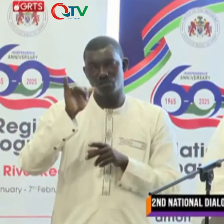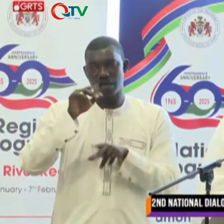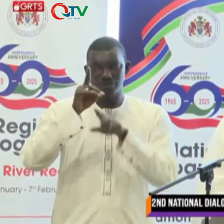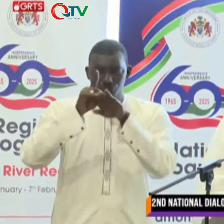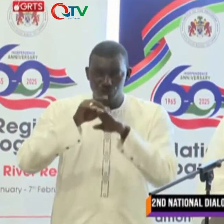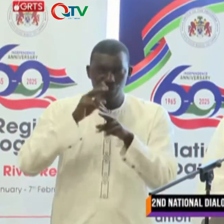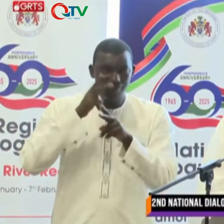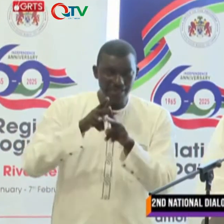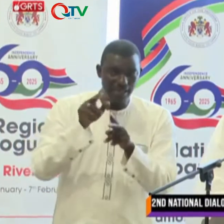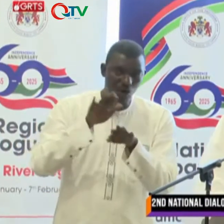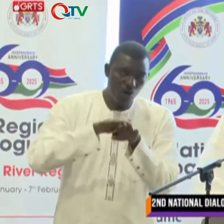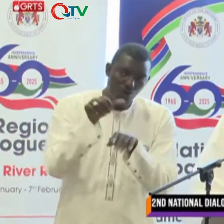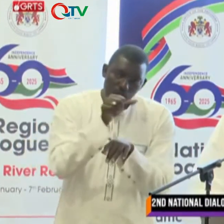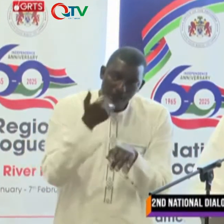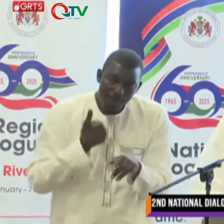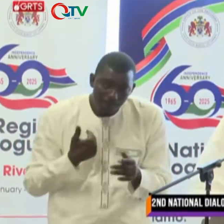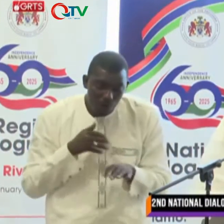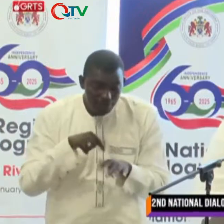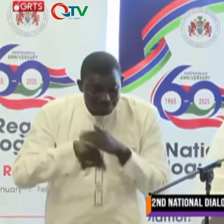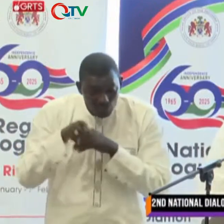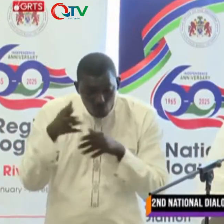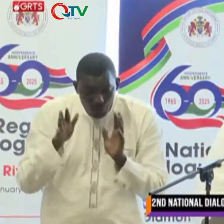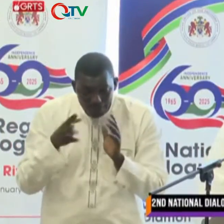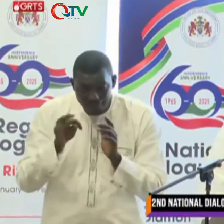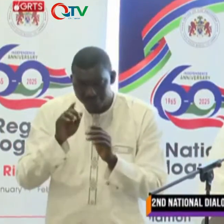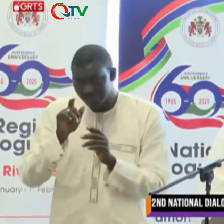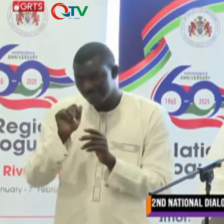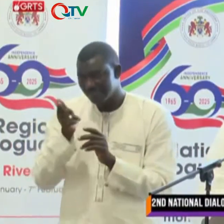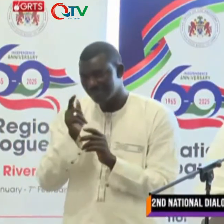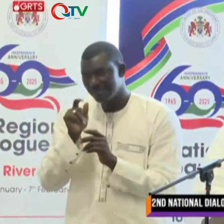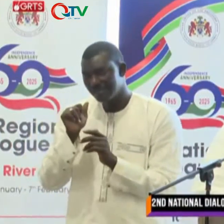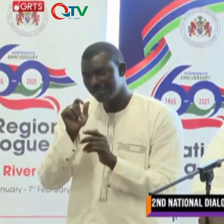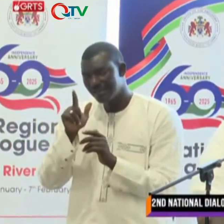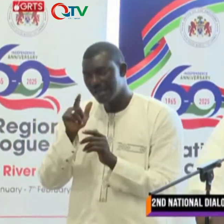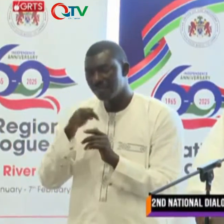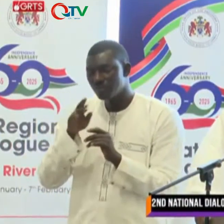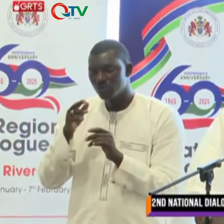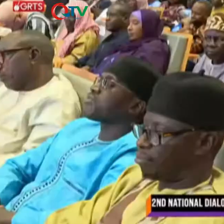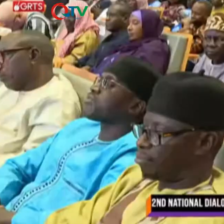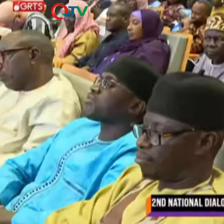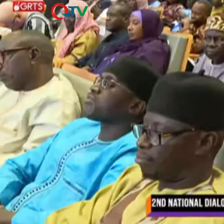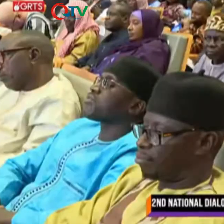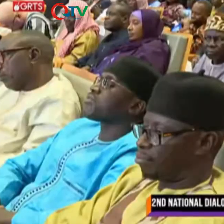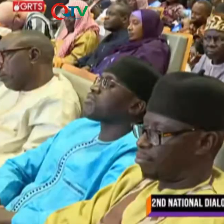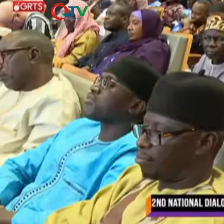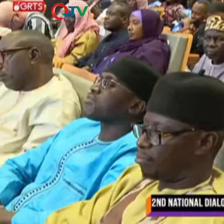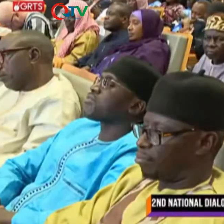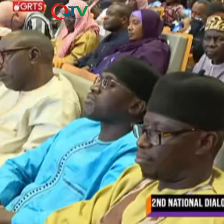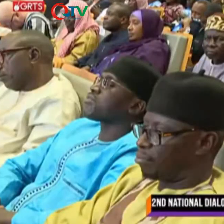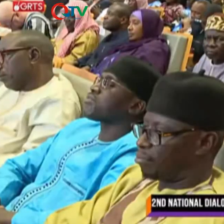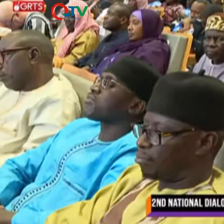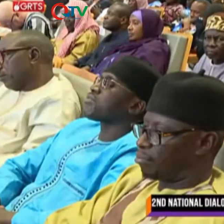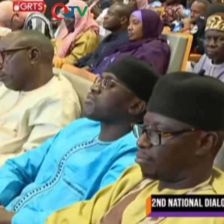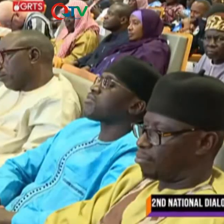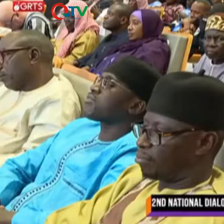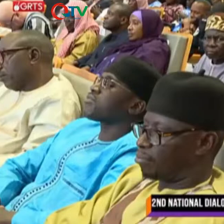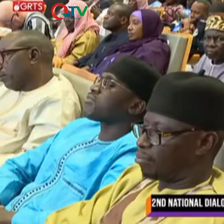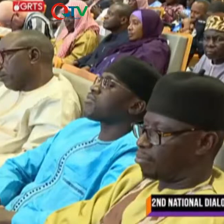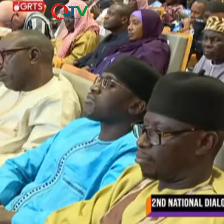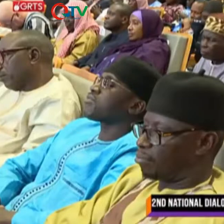In that way, the legal, if not the moral, religious dimensions of good neighborliness.